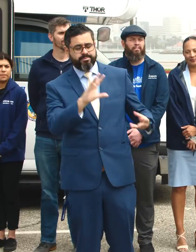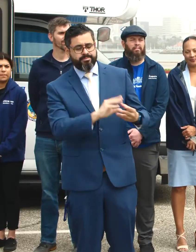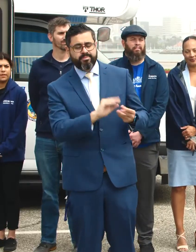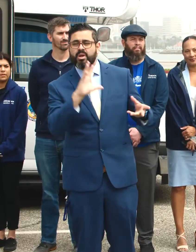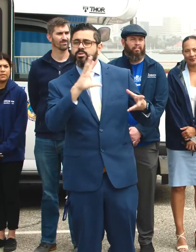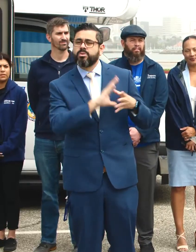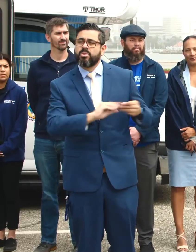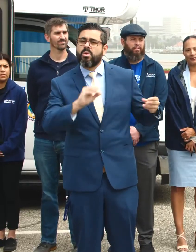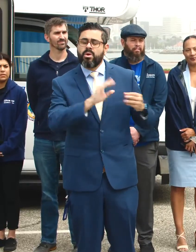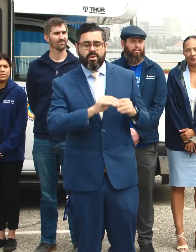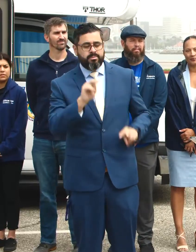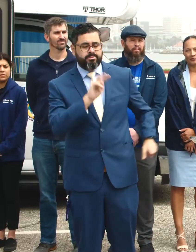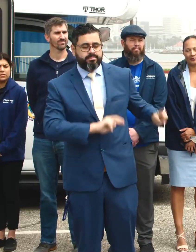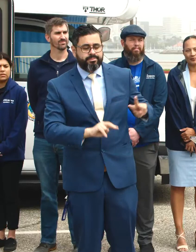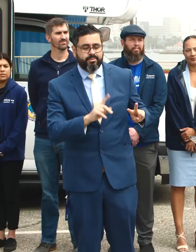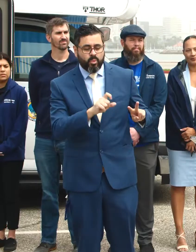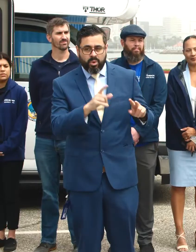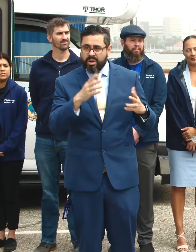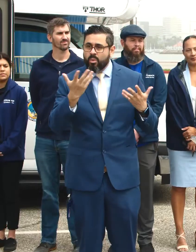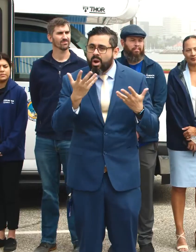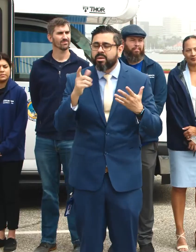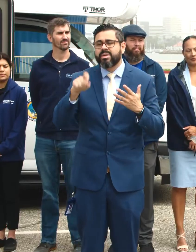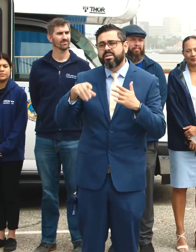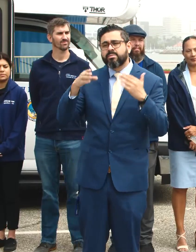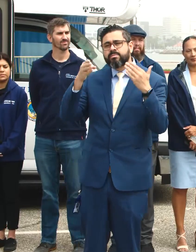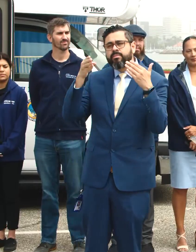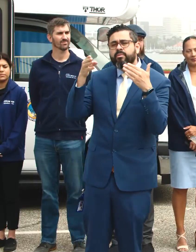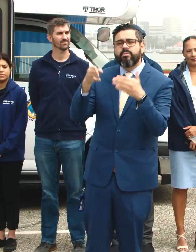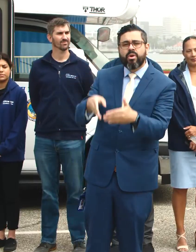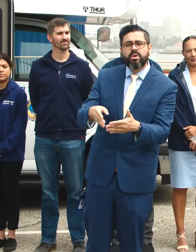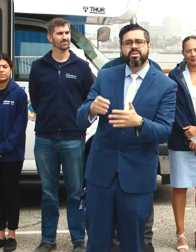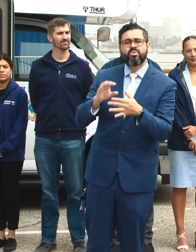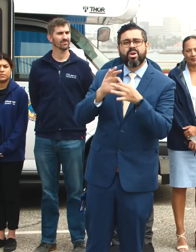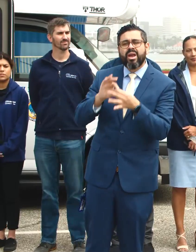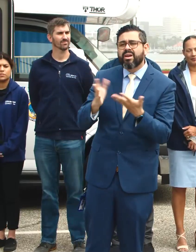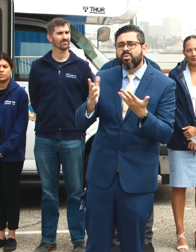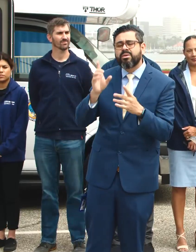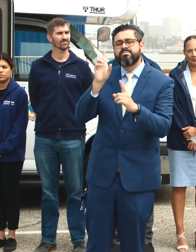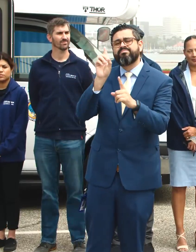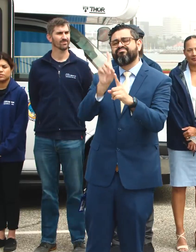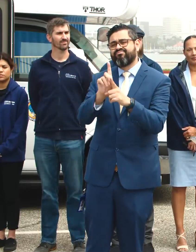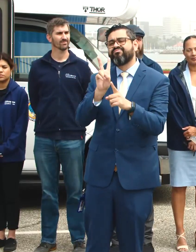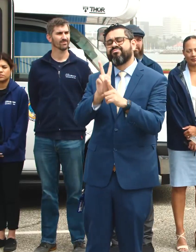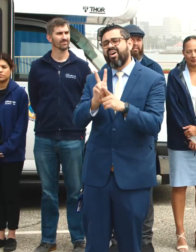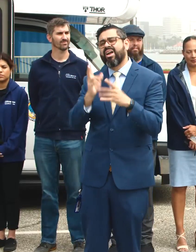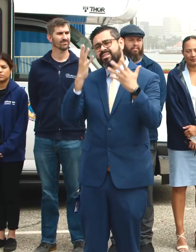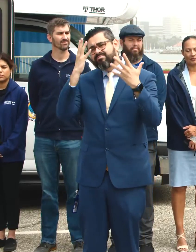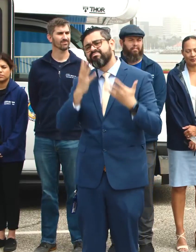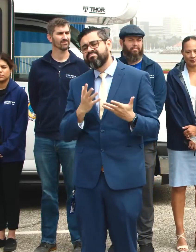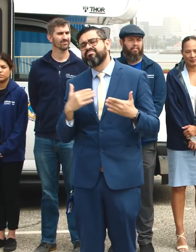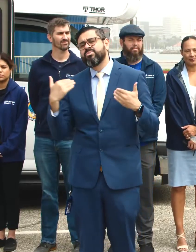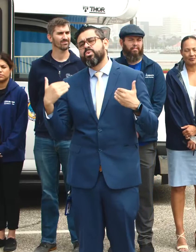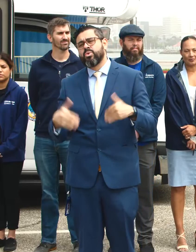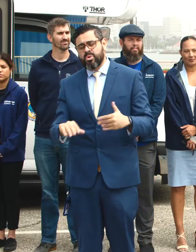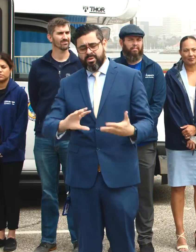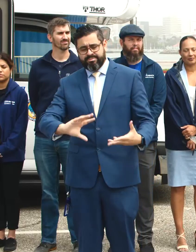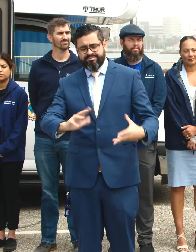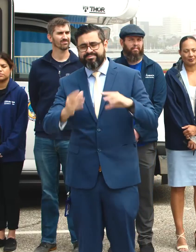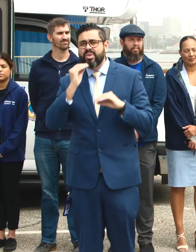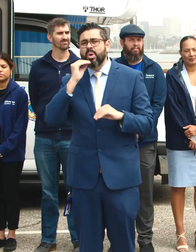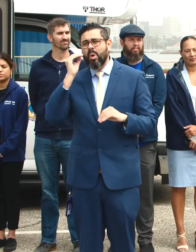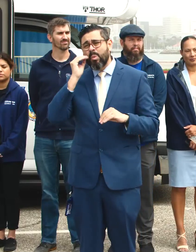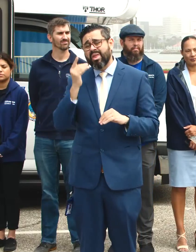that we have to maintain a focus on domestic violence. When those incidents happen, it can